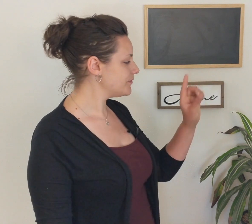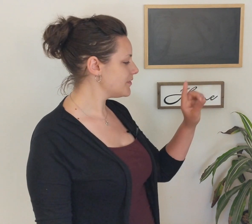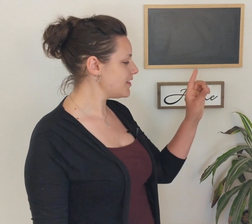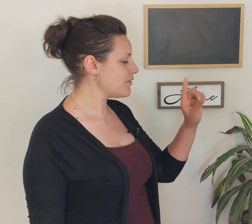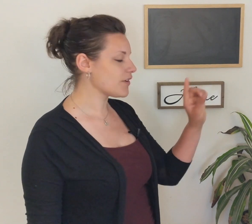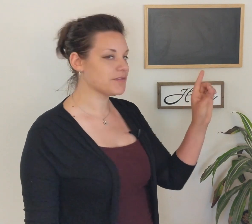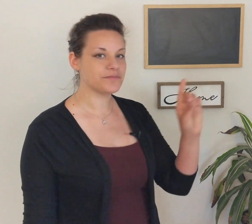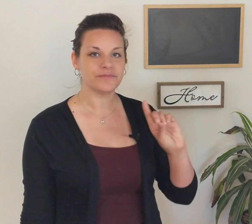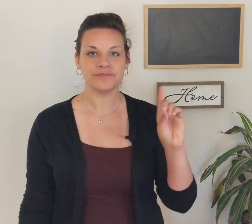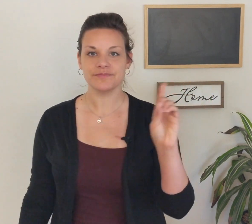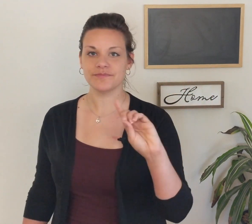Denver.